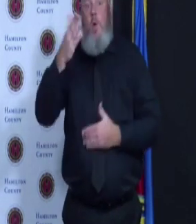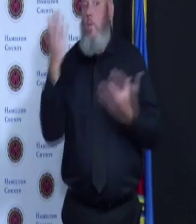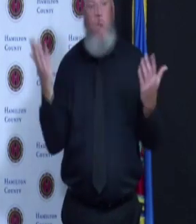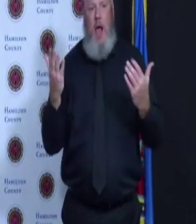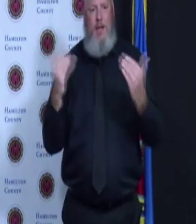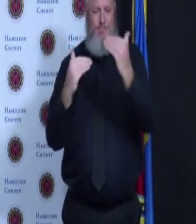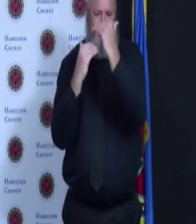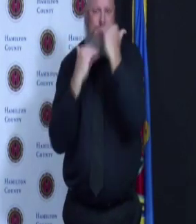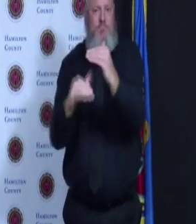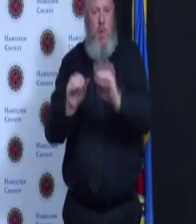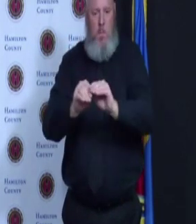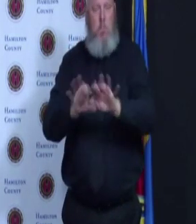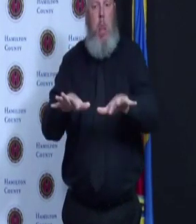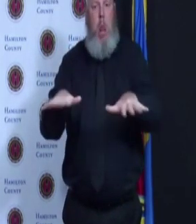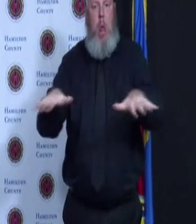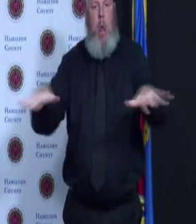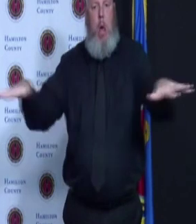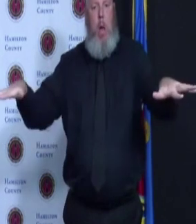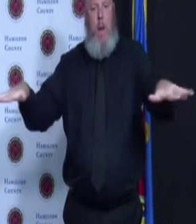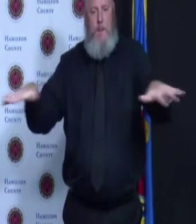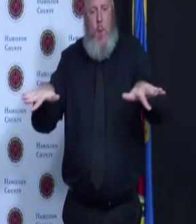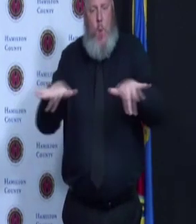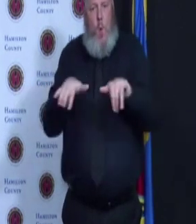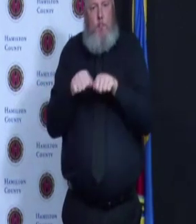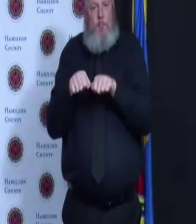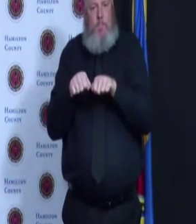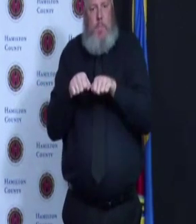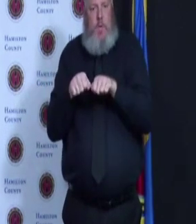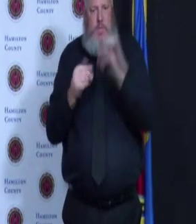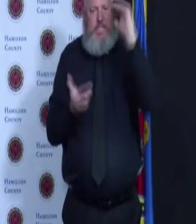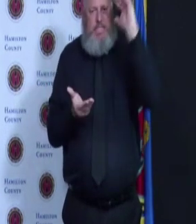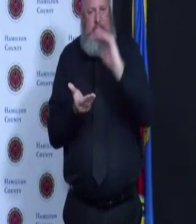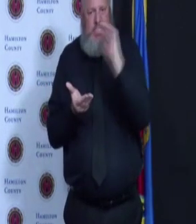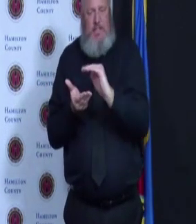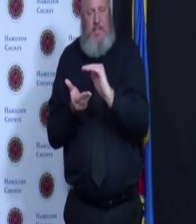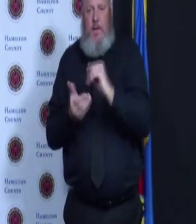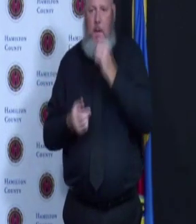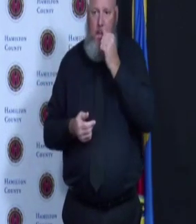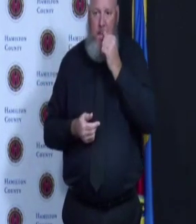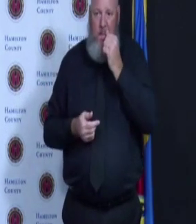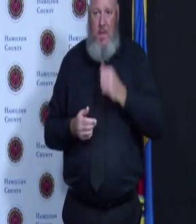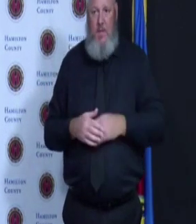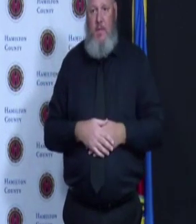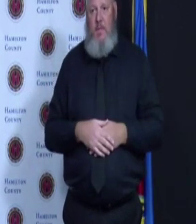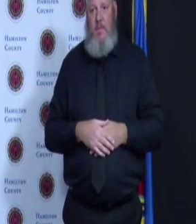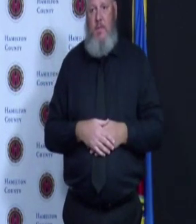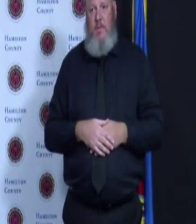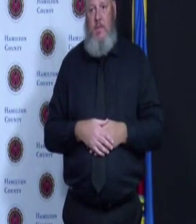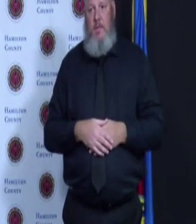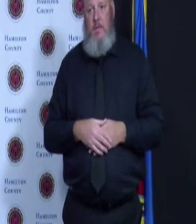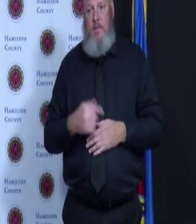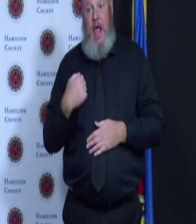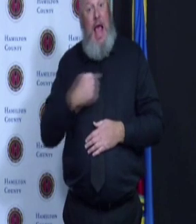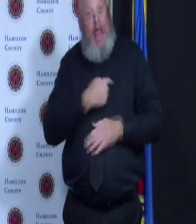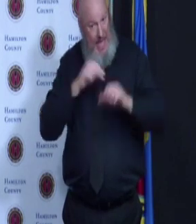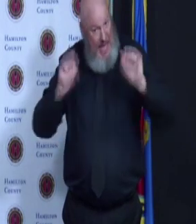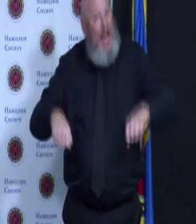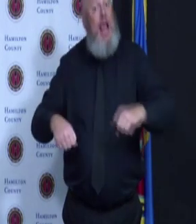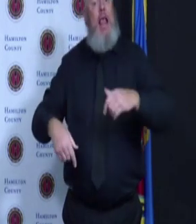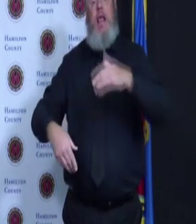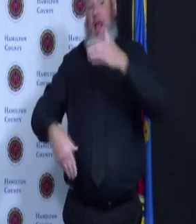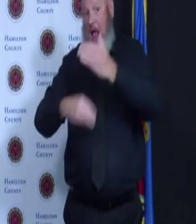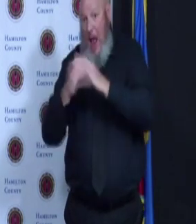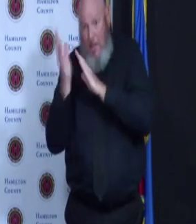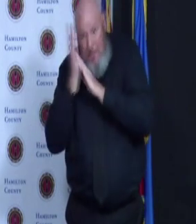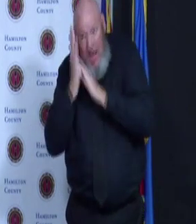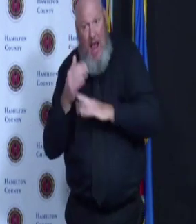by 50%? Yes. But if we do not have the nurses, doctors, and staff to take care of us, we will be